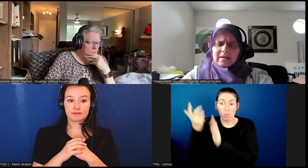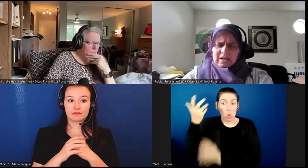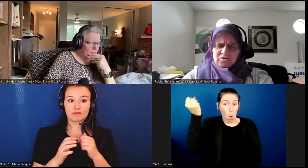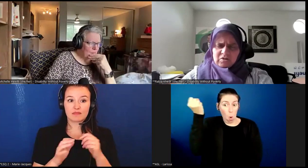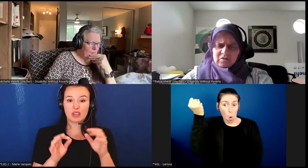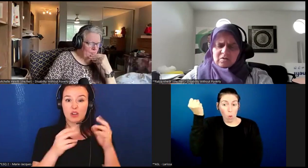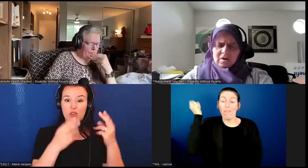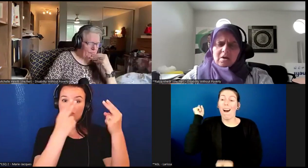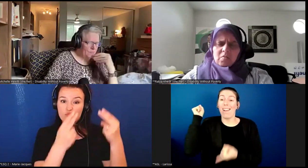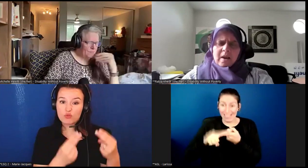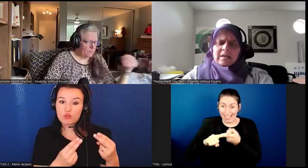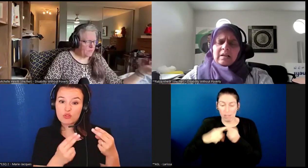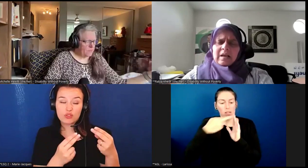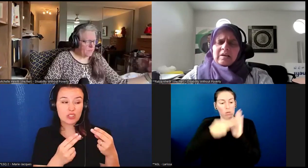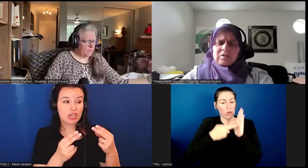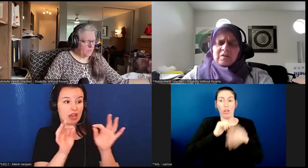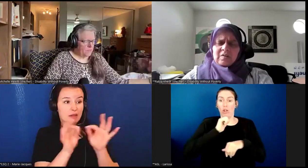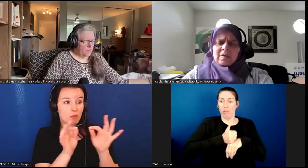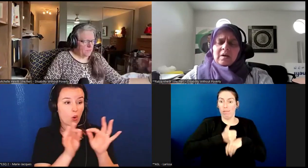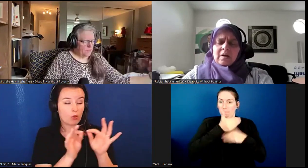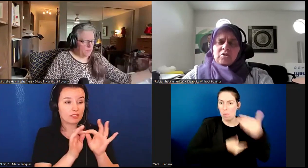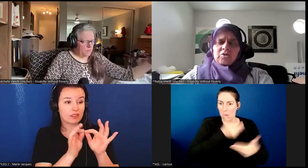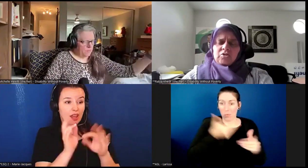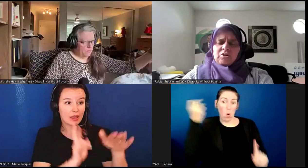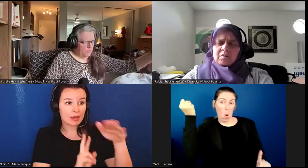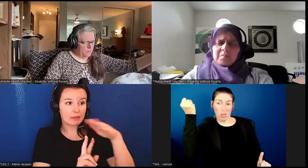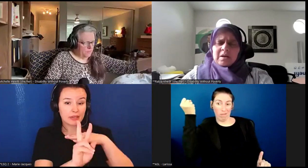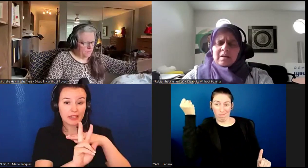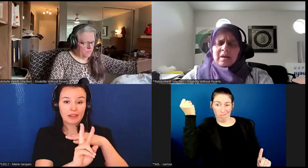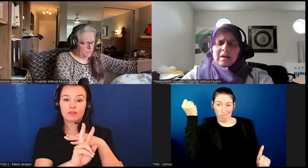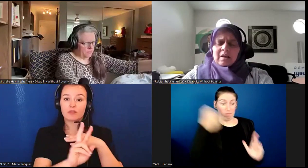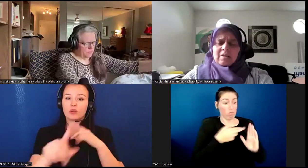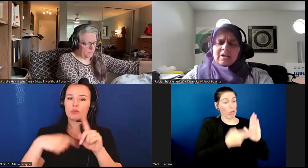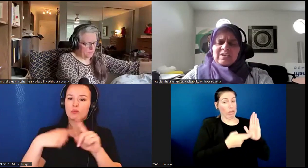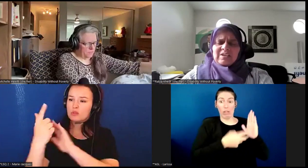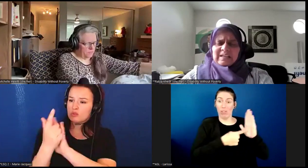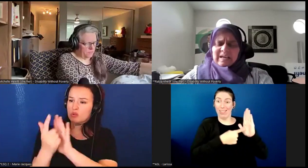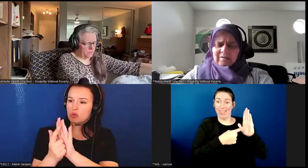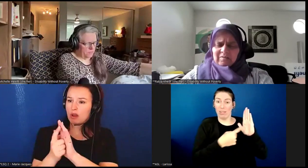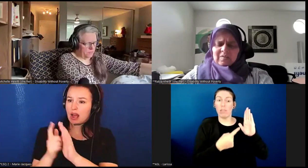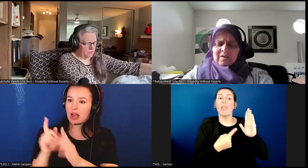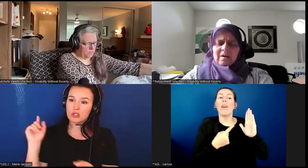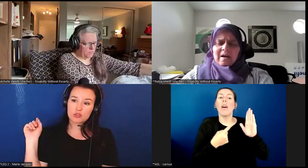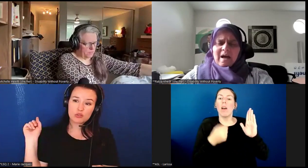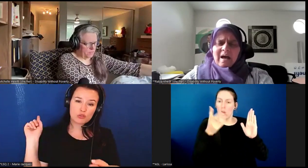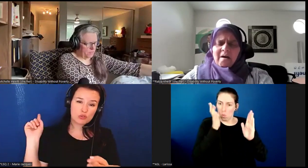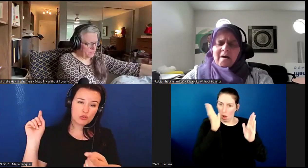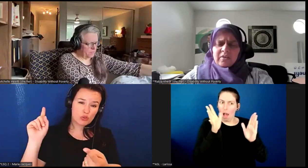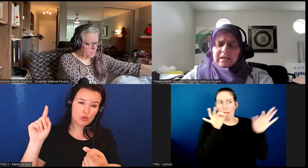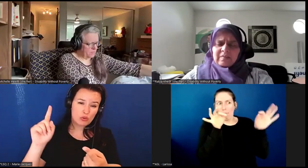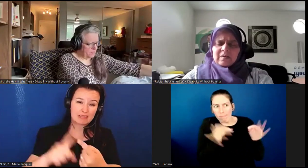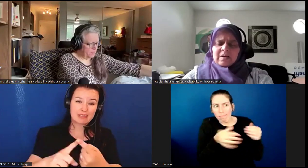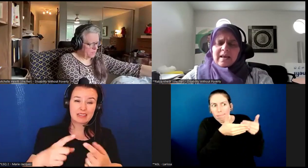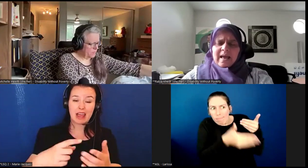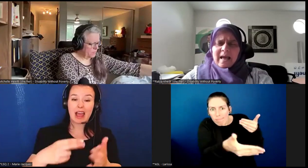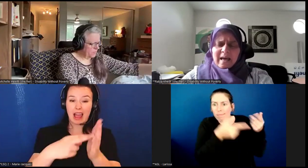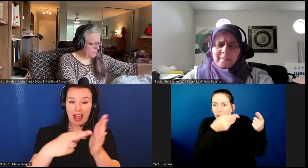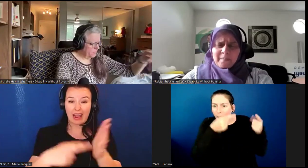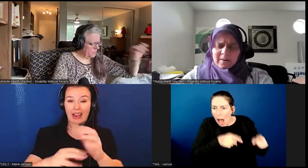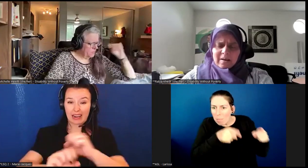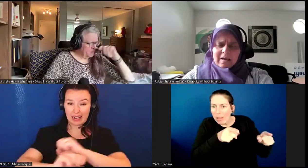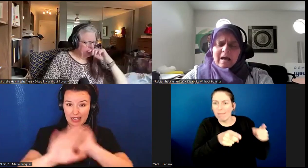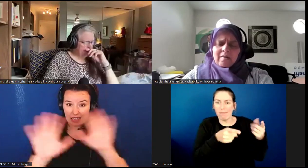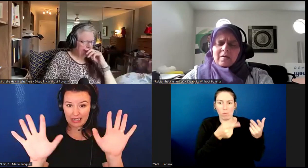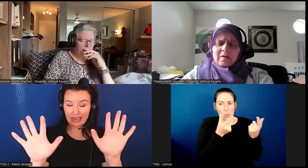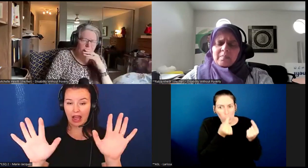are regulations. Regulations determine the details, how things are going to